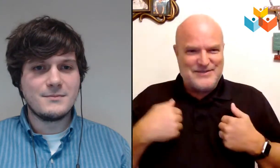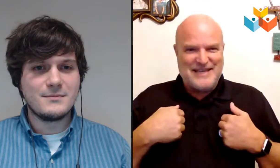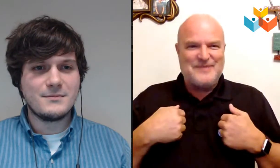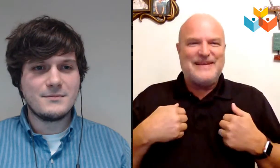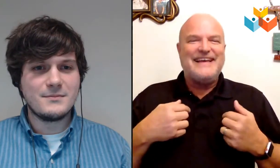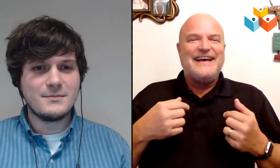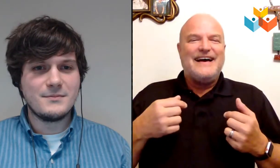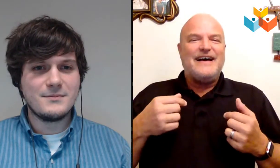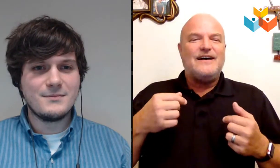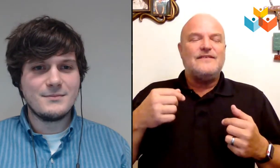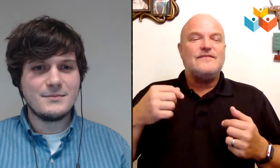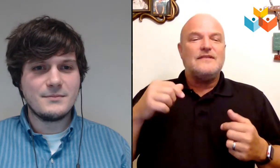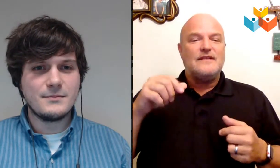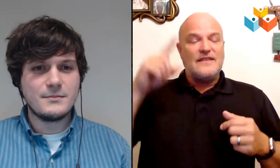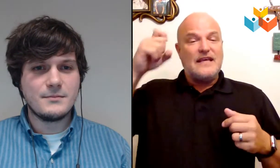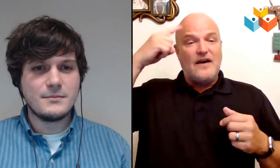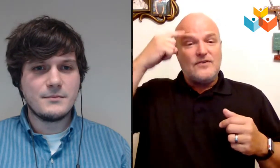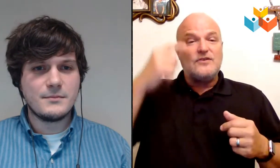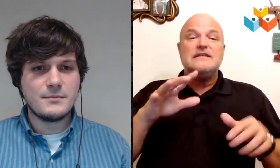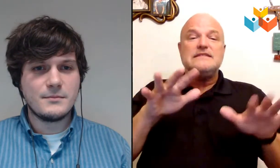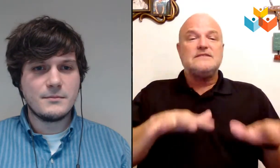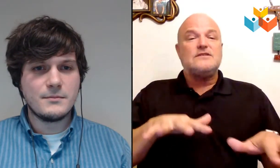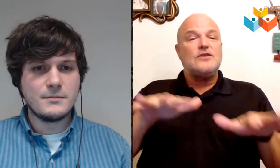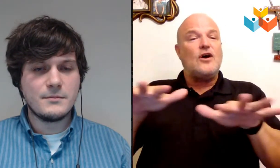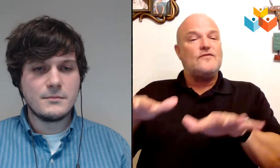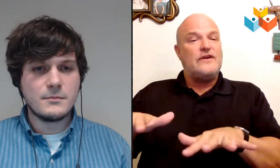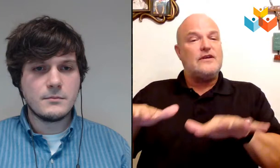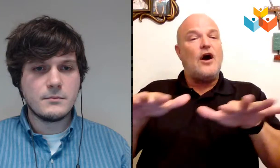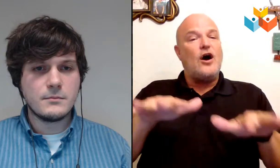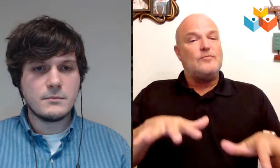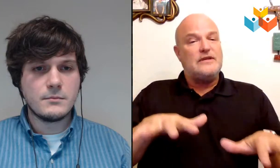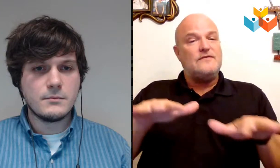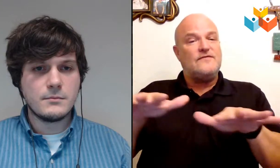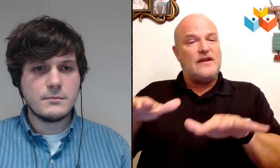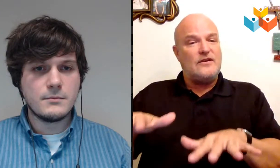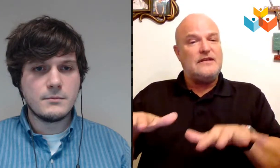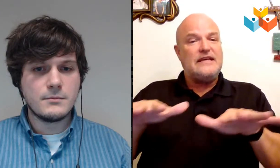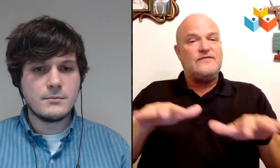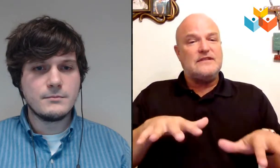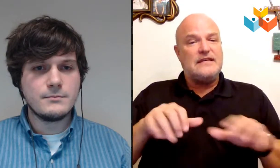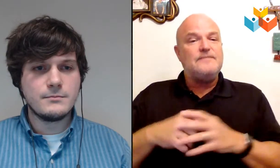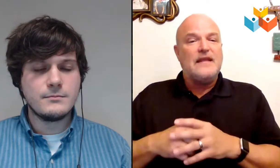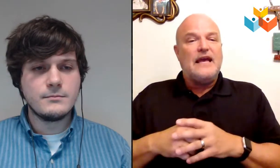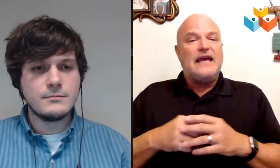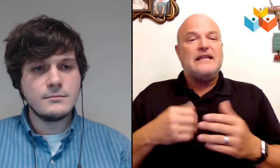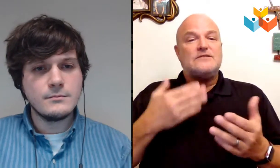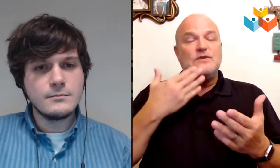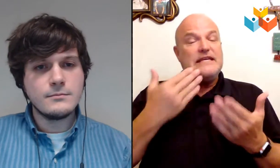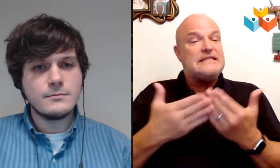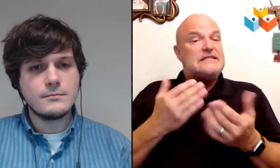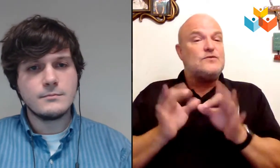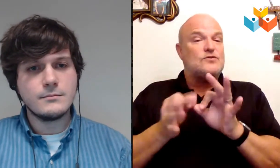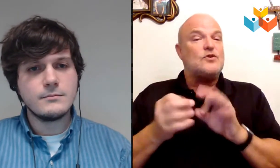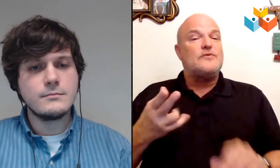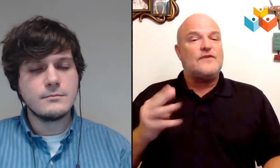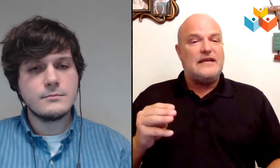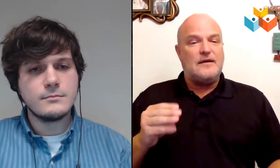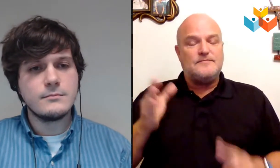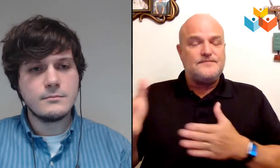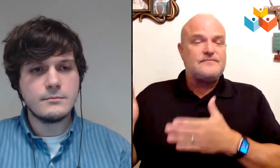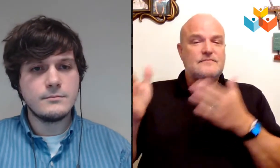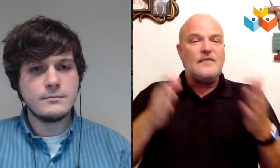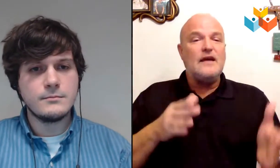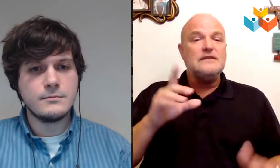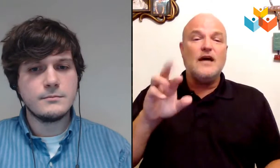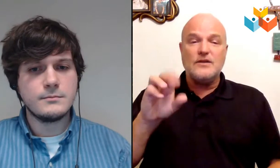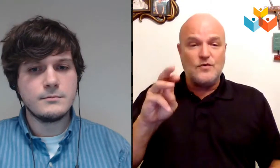don't misunderstand me. The governor tends to talk very calmly, very evenly, and it's real easy to interpret for